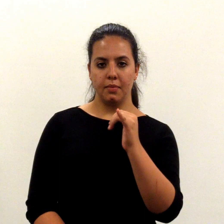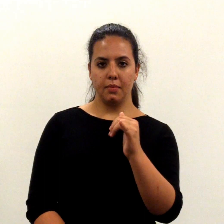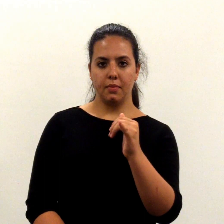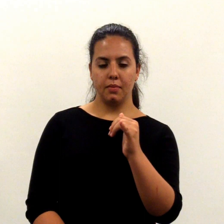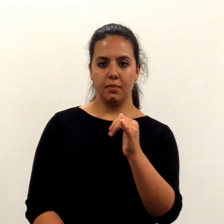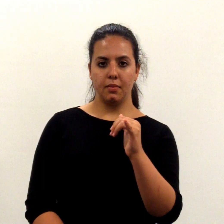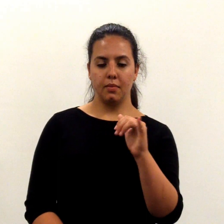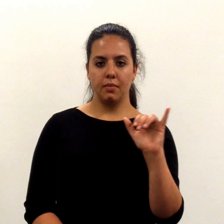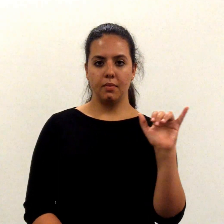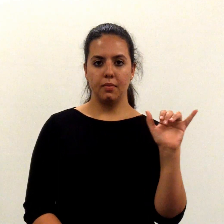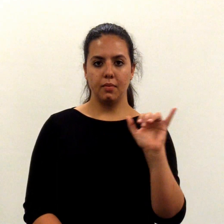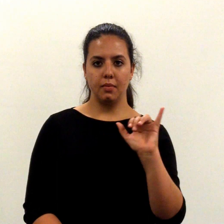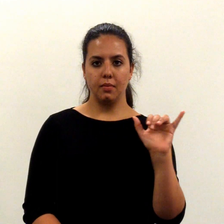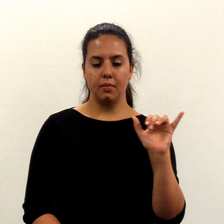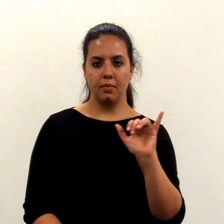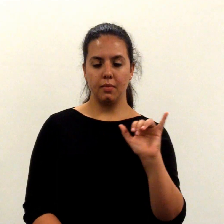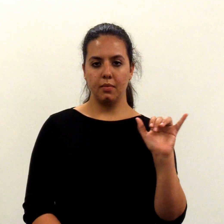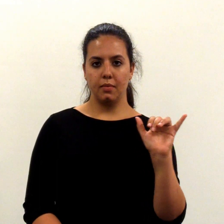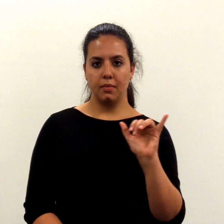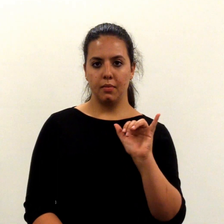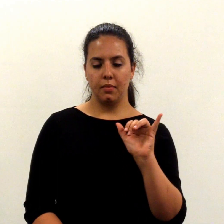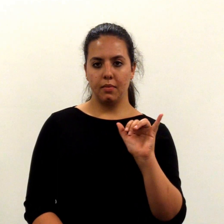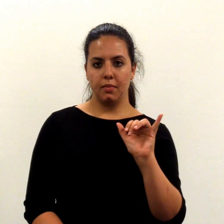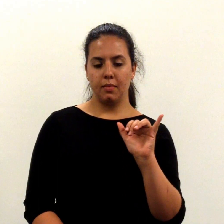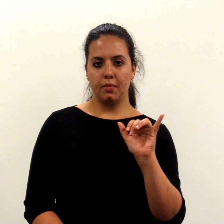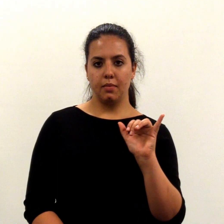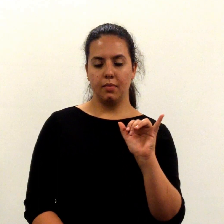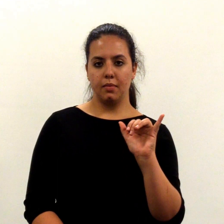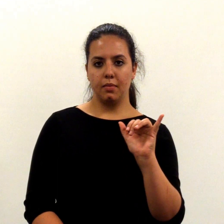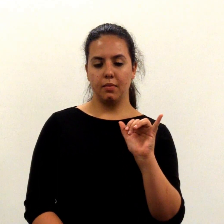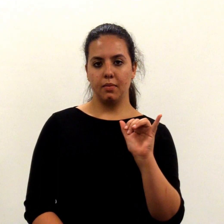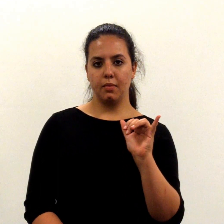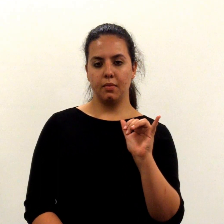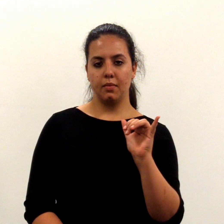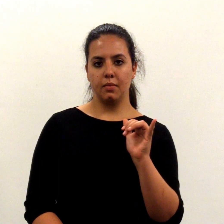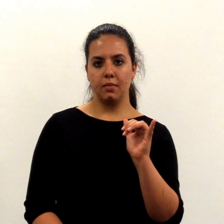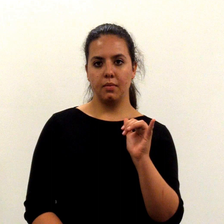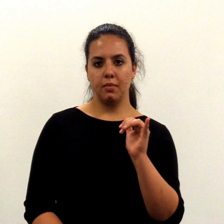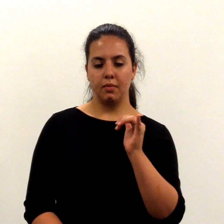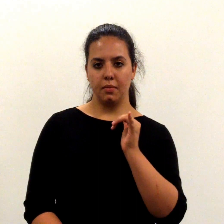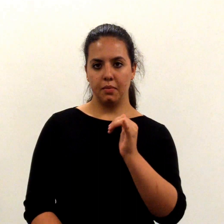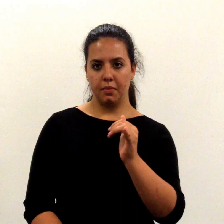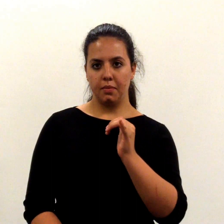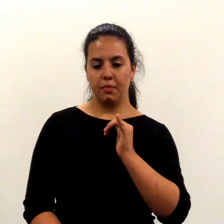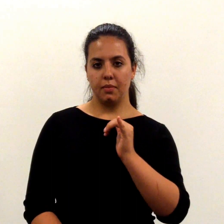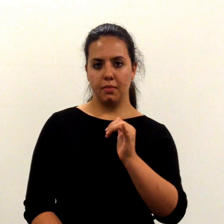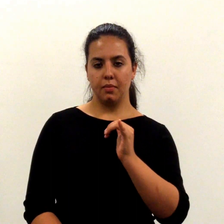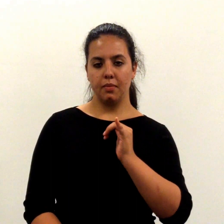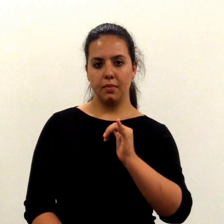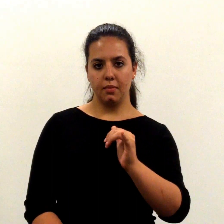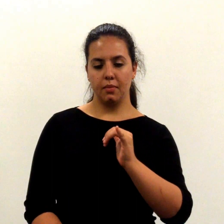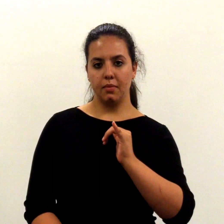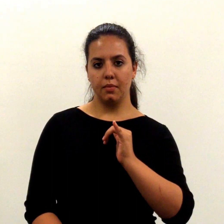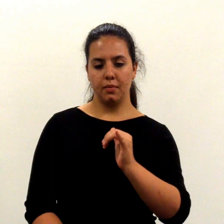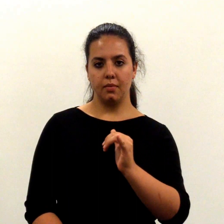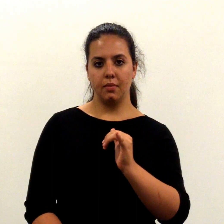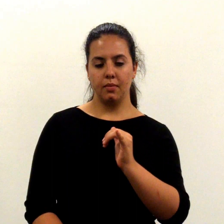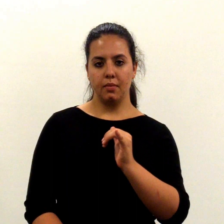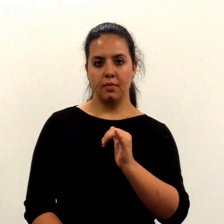The sign for same is the directional. So it could be the same as the signer and the person in front of her, or the